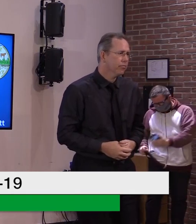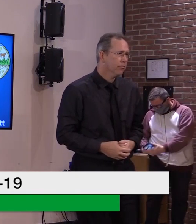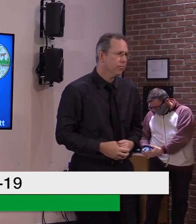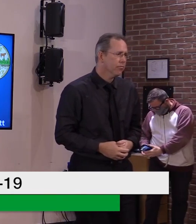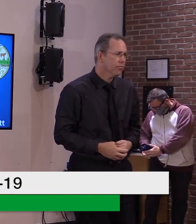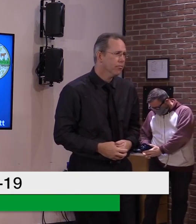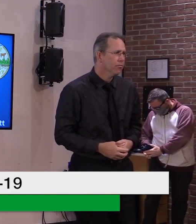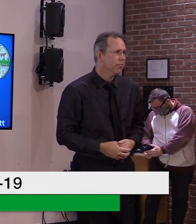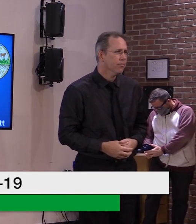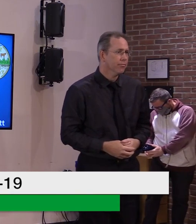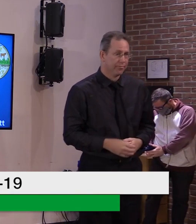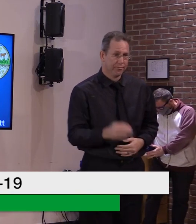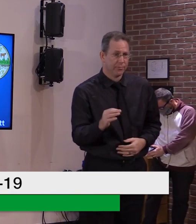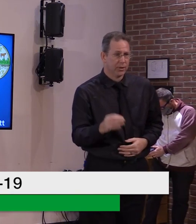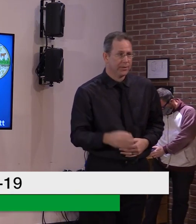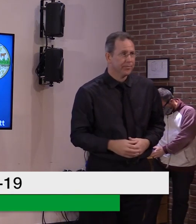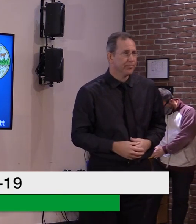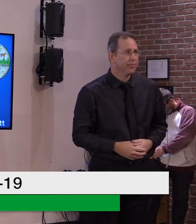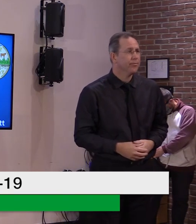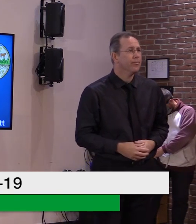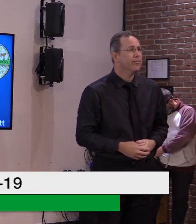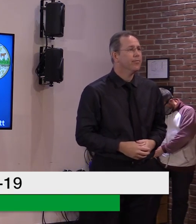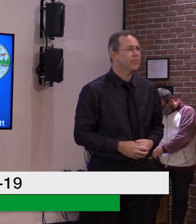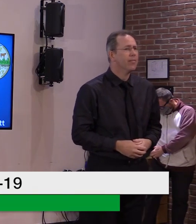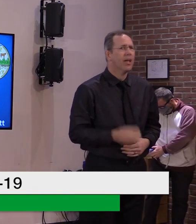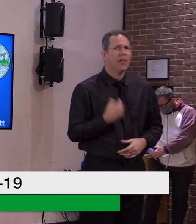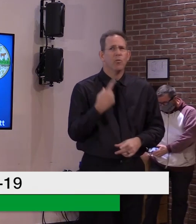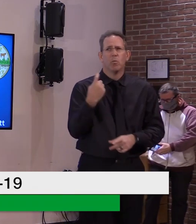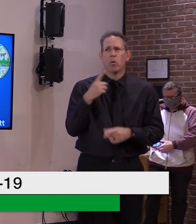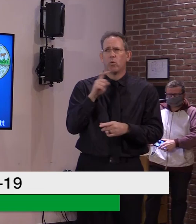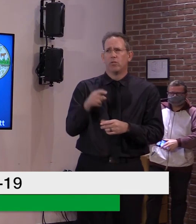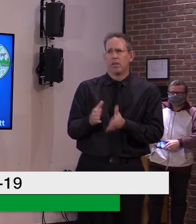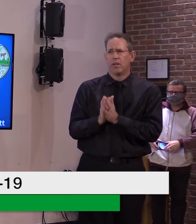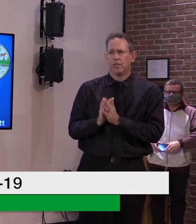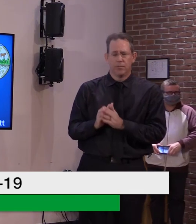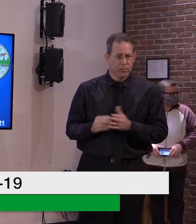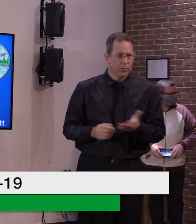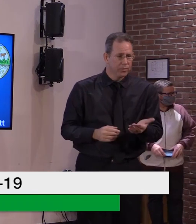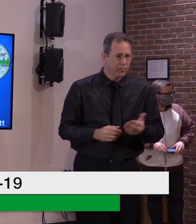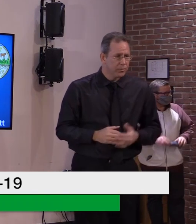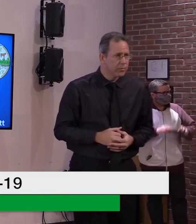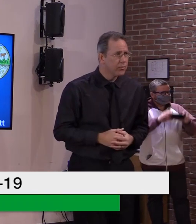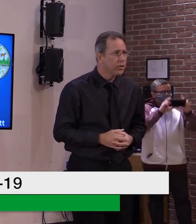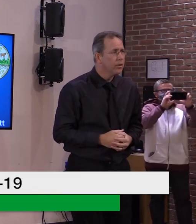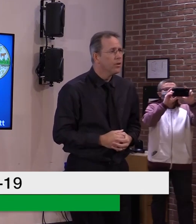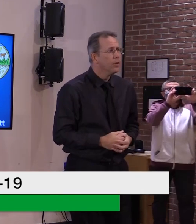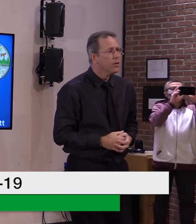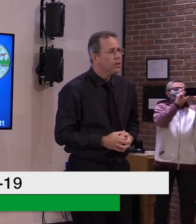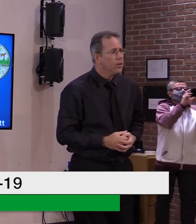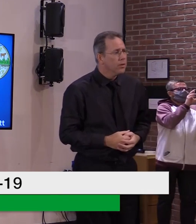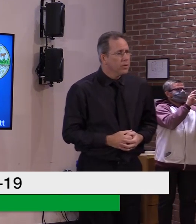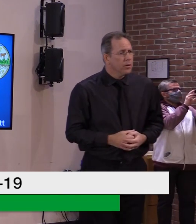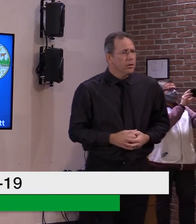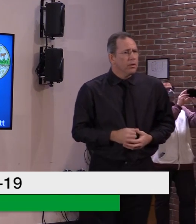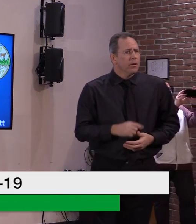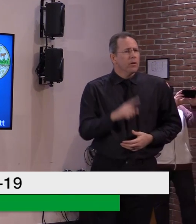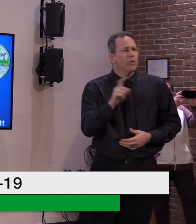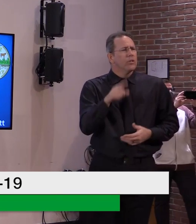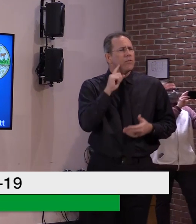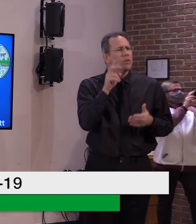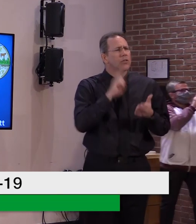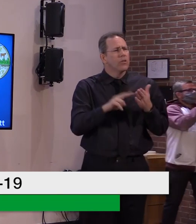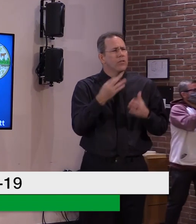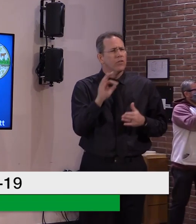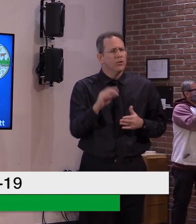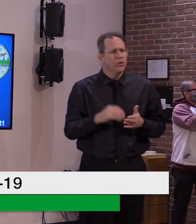great thank you uh my last question is geared towards secretary french was curious uh concerned that